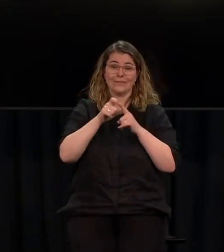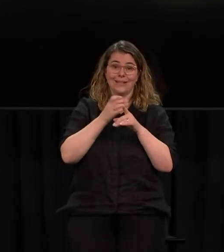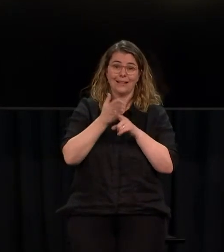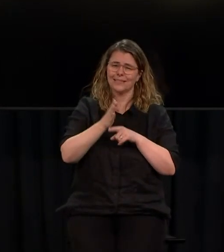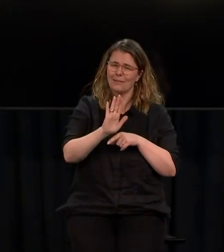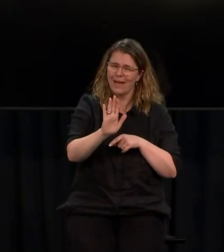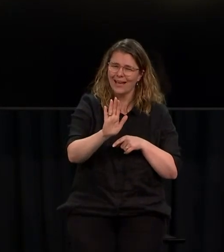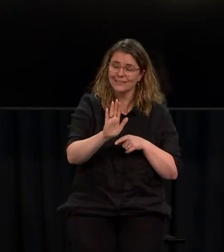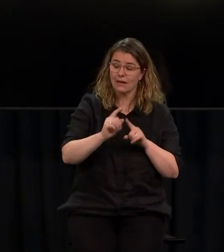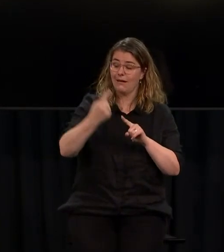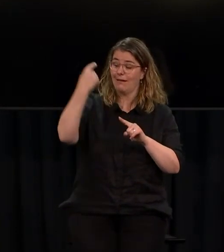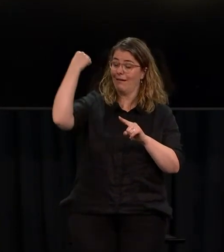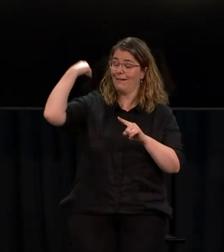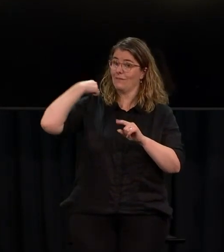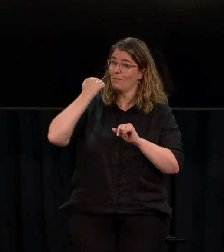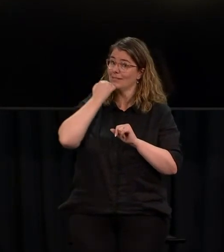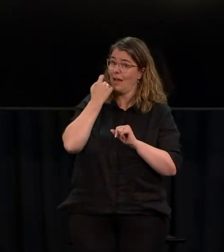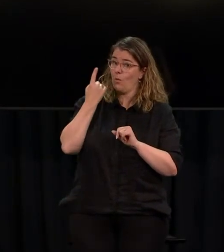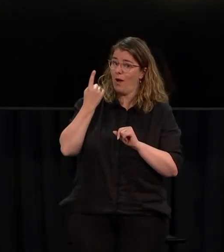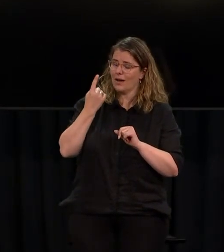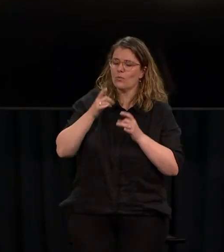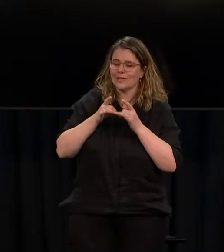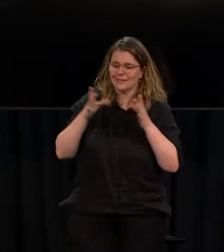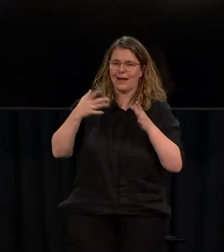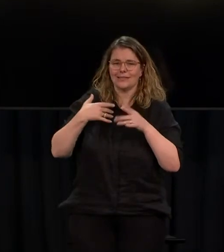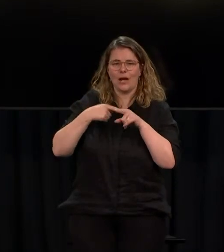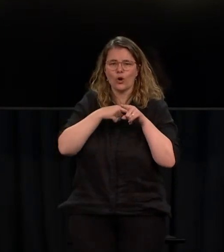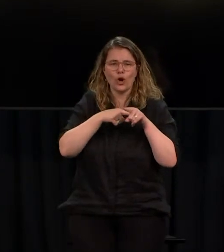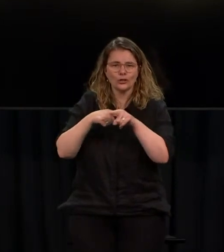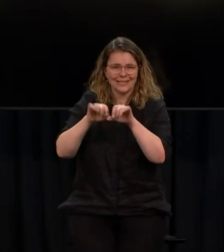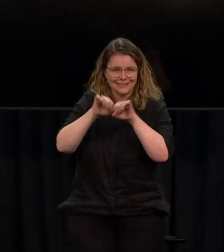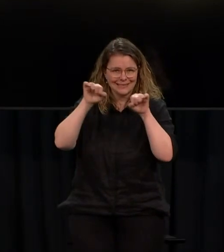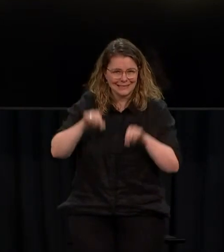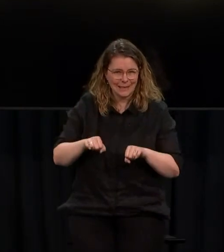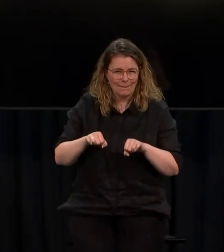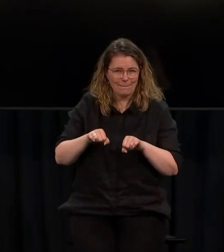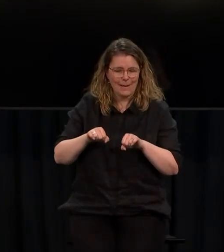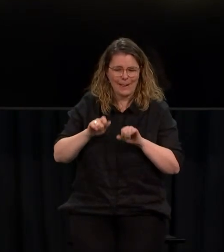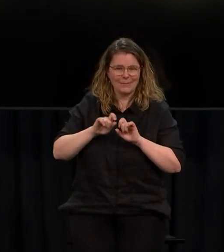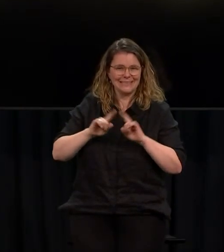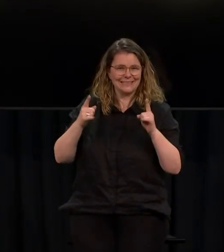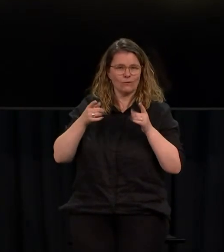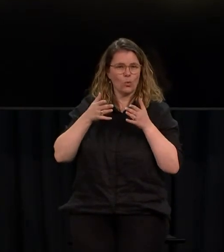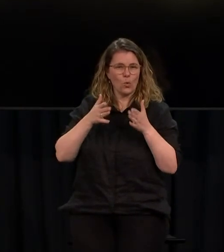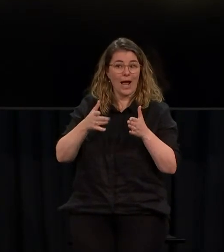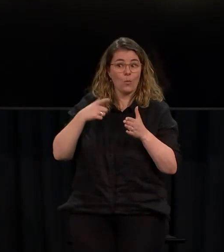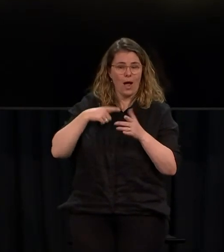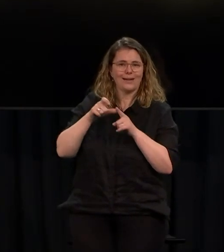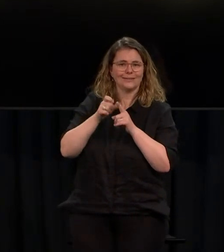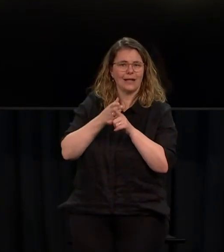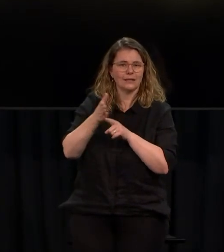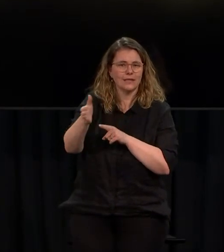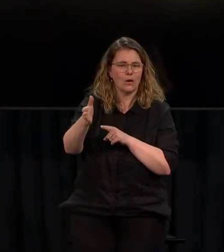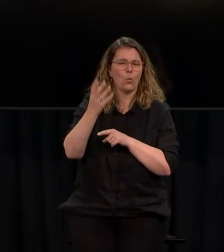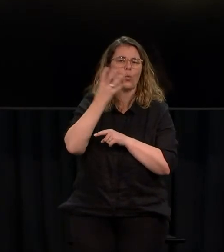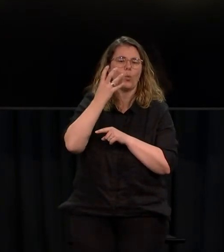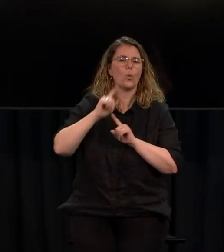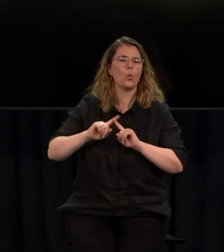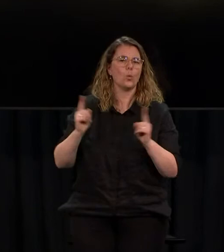been, right from day one, we deployed our contact tracing system very differently because it was Delta, including